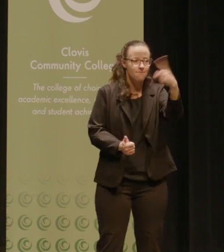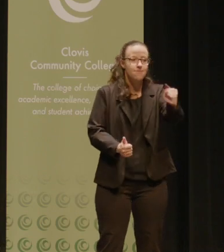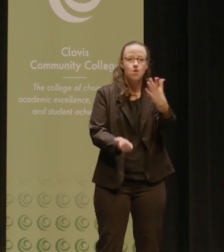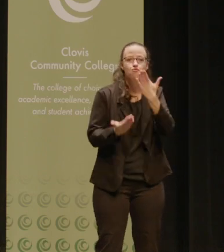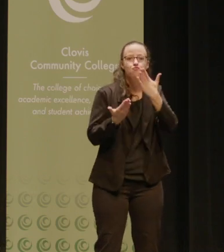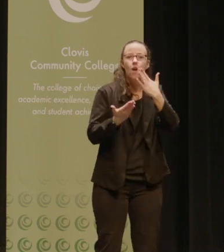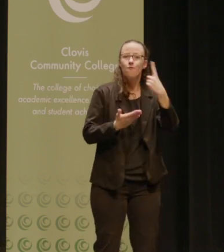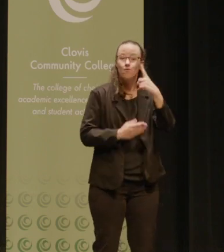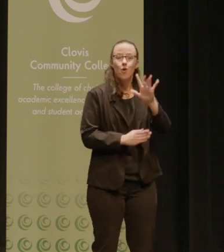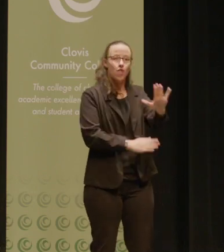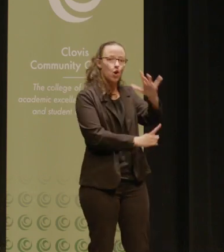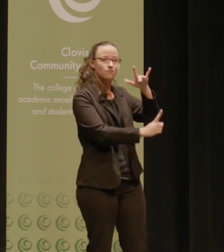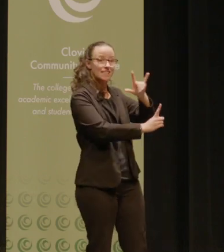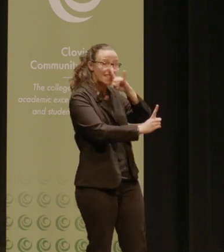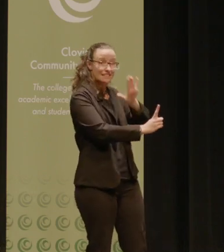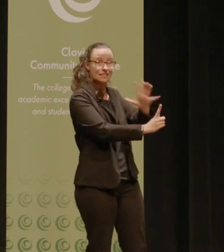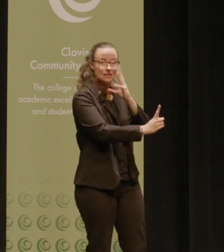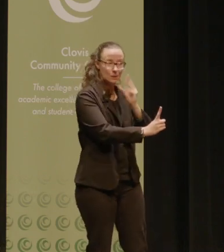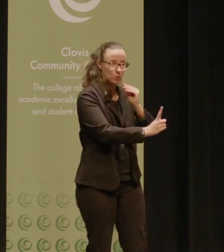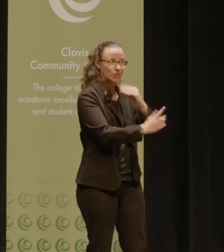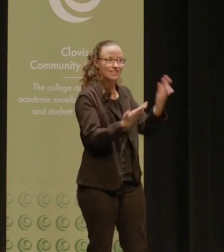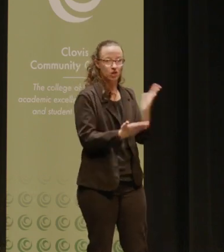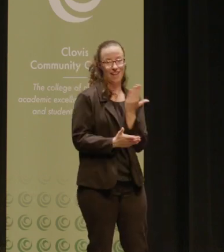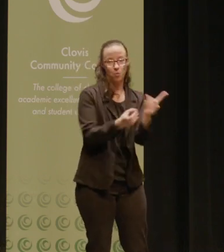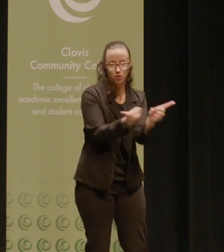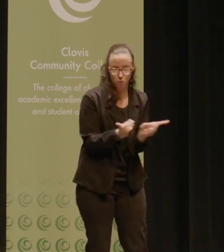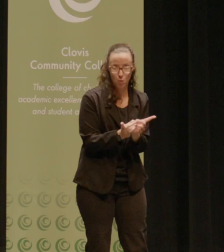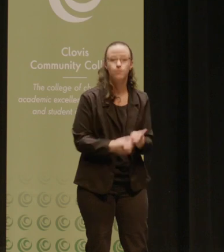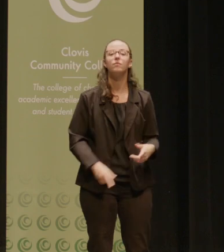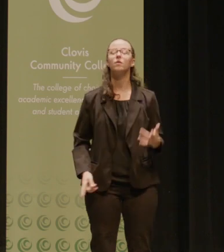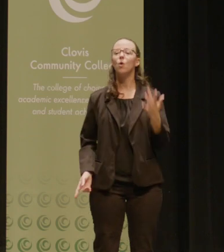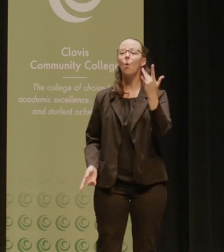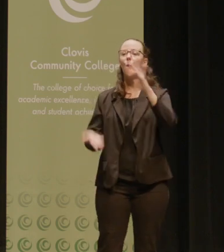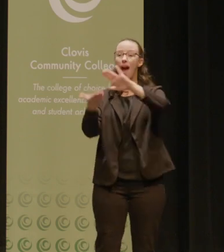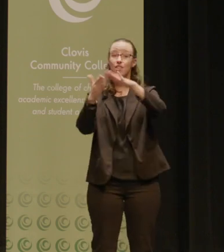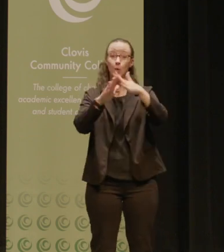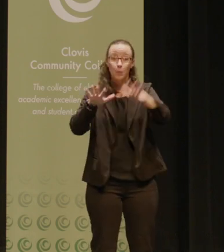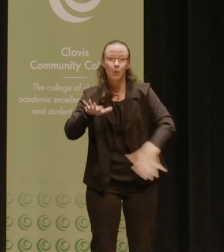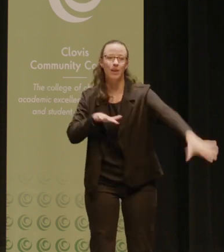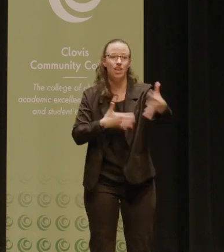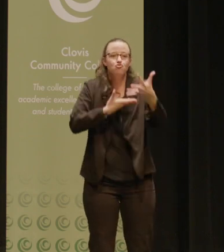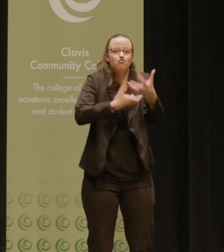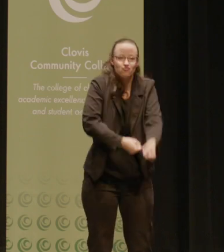that their son or daughter, their child is having here. And that's why we're trusted by the communities we serve.